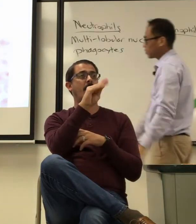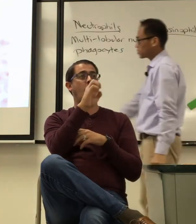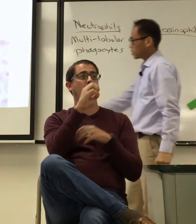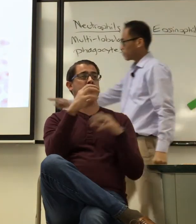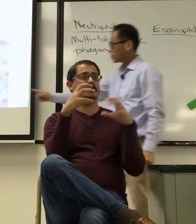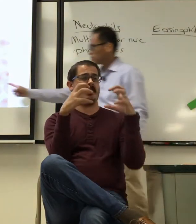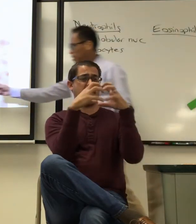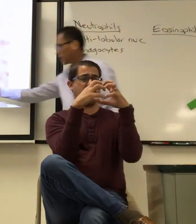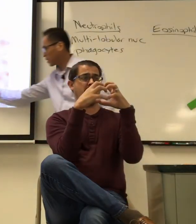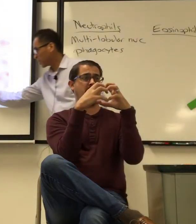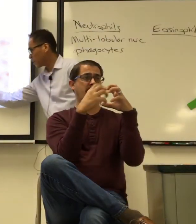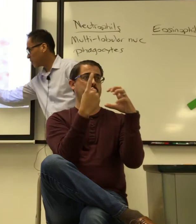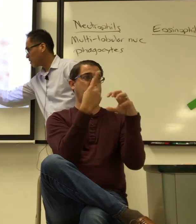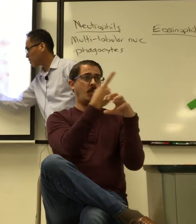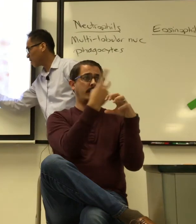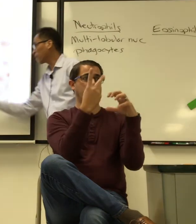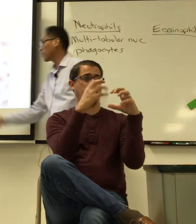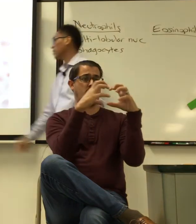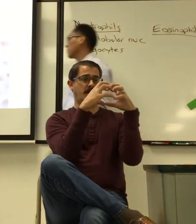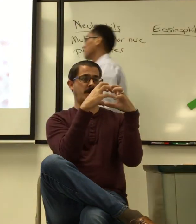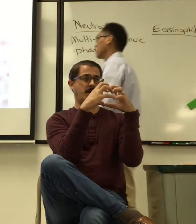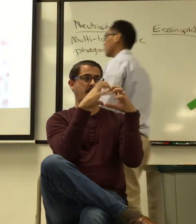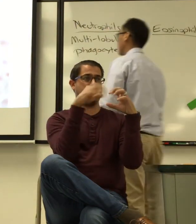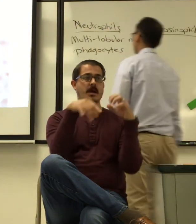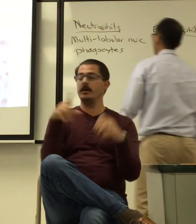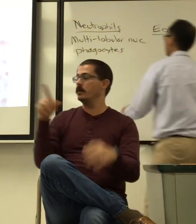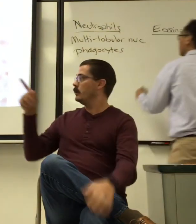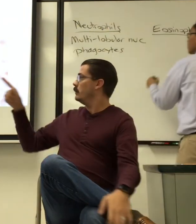in the middle ever so slightly. Okay.